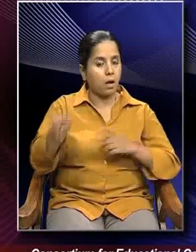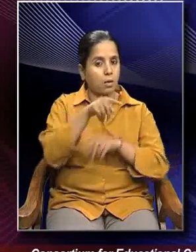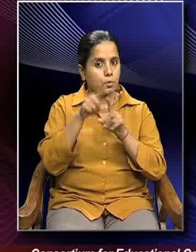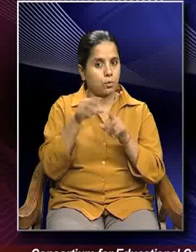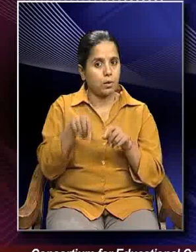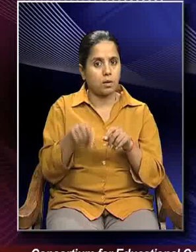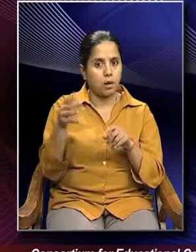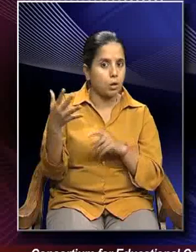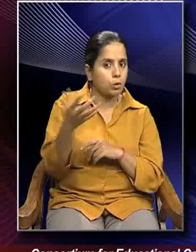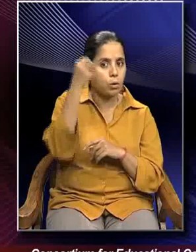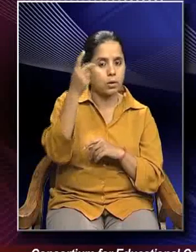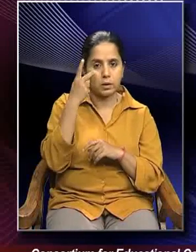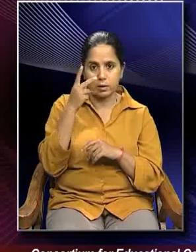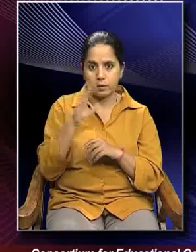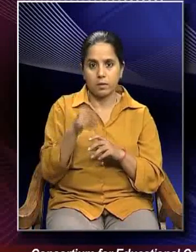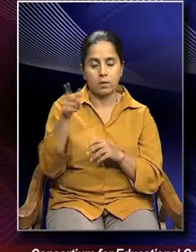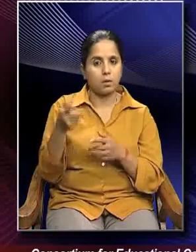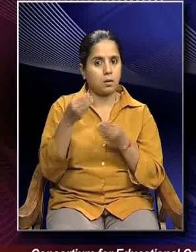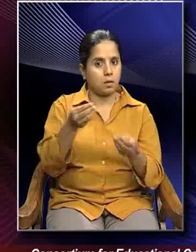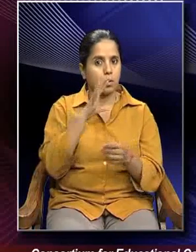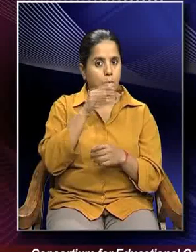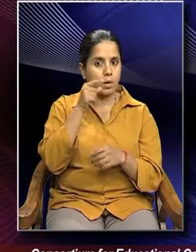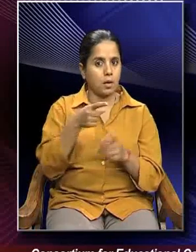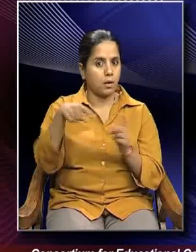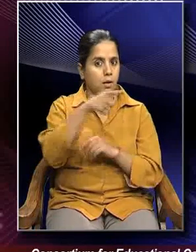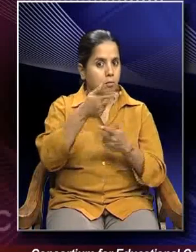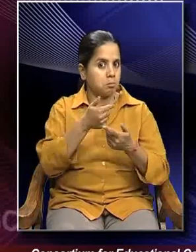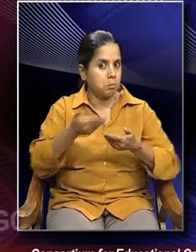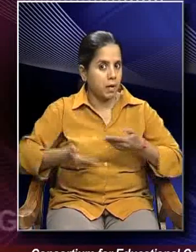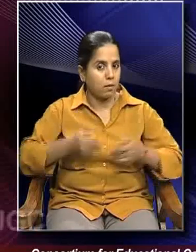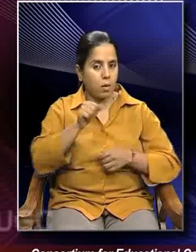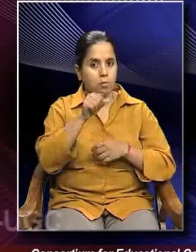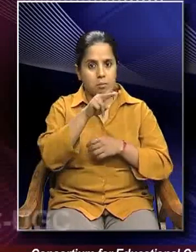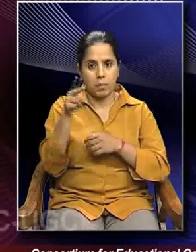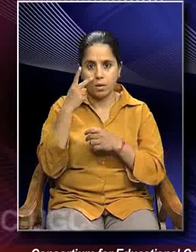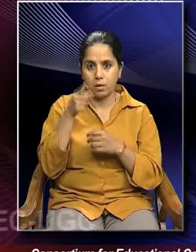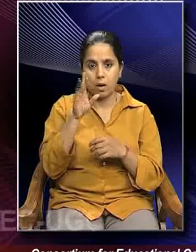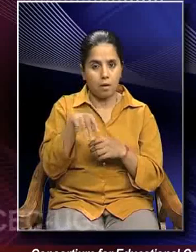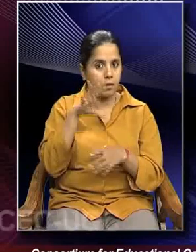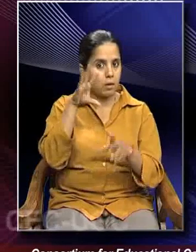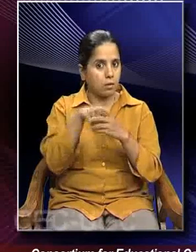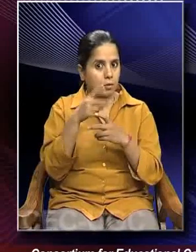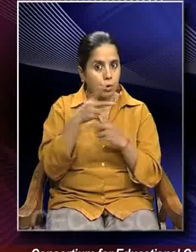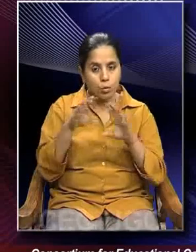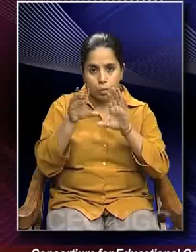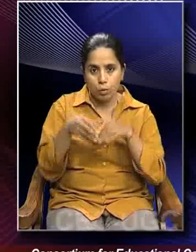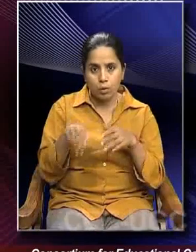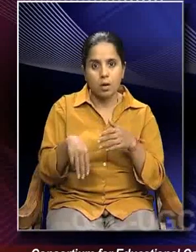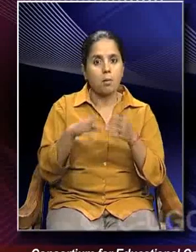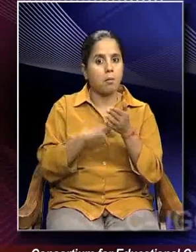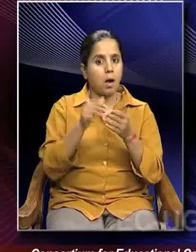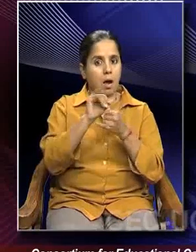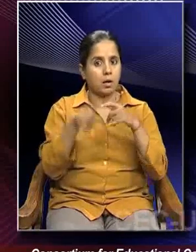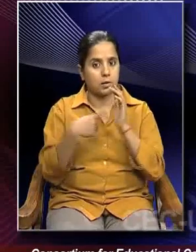an authority which gives the behavior its meaning. It includes groups like master and